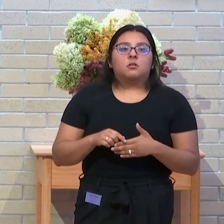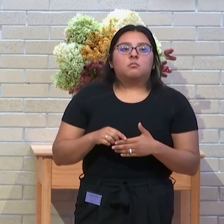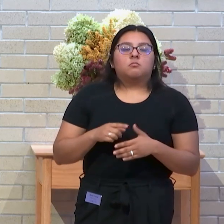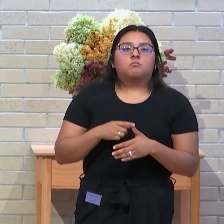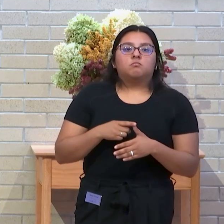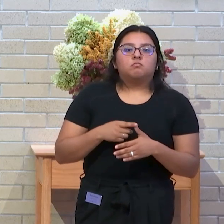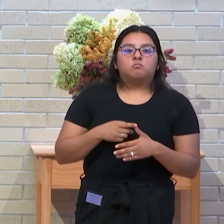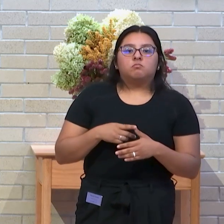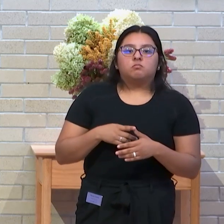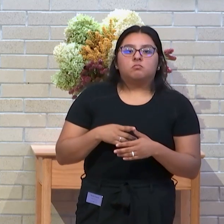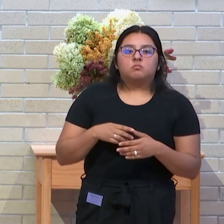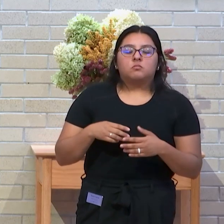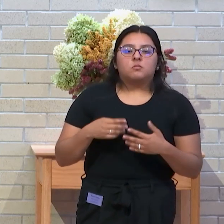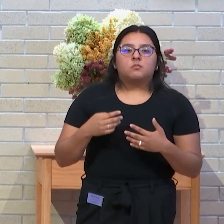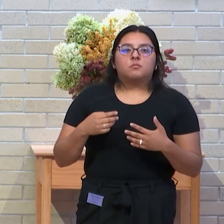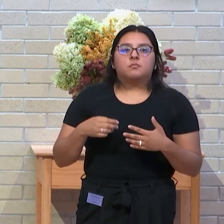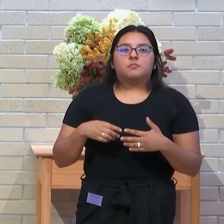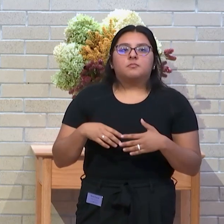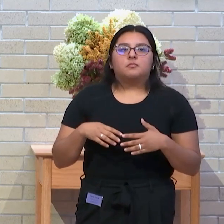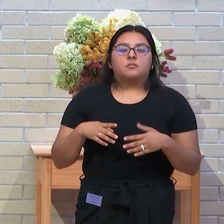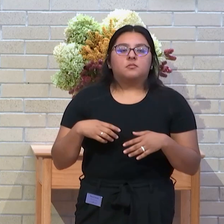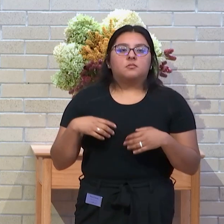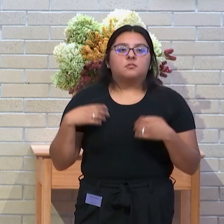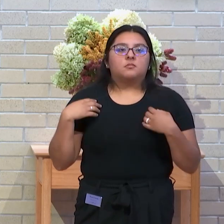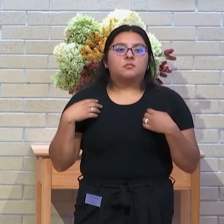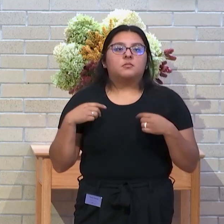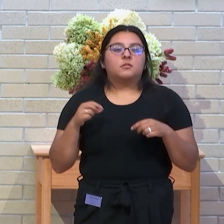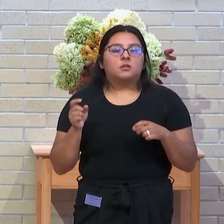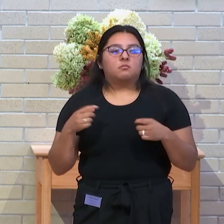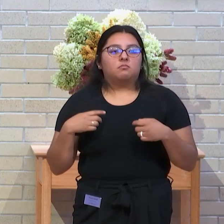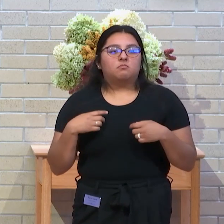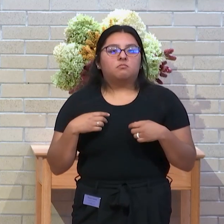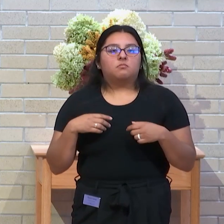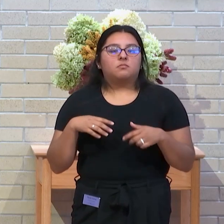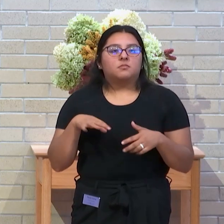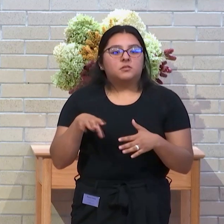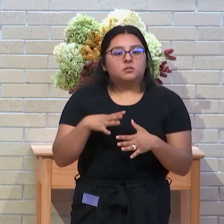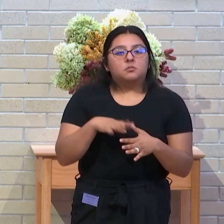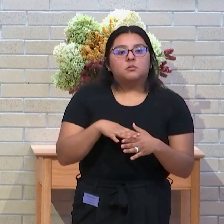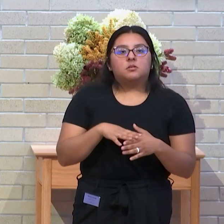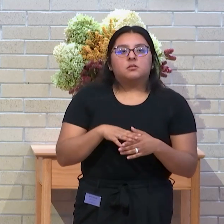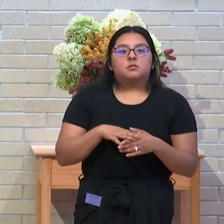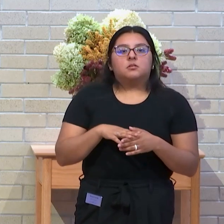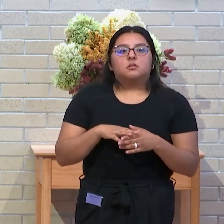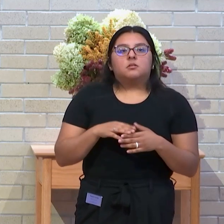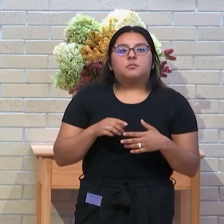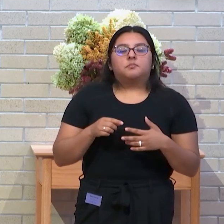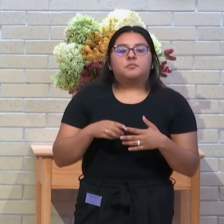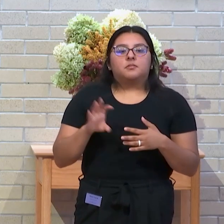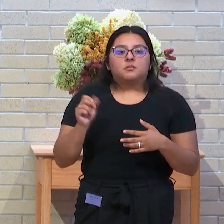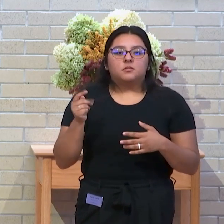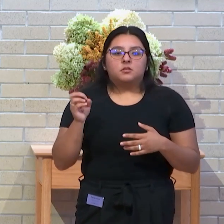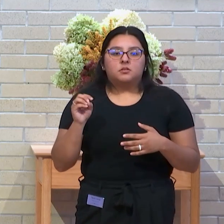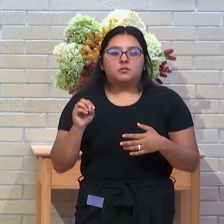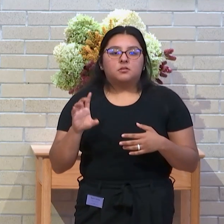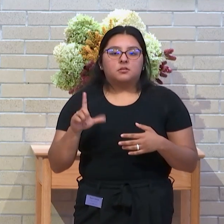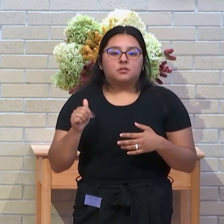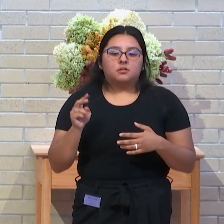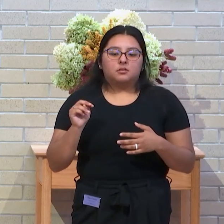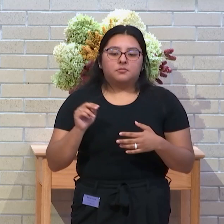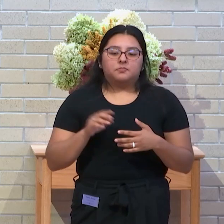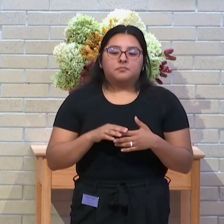ceremonies each year for all the Hopi communities. The men of the Kachina clans are the